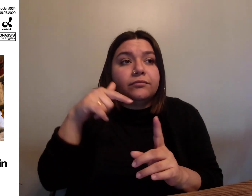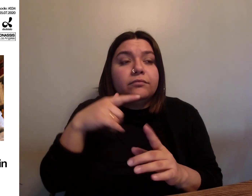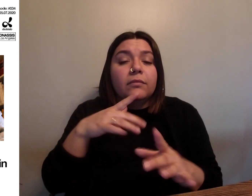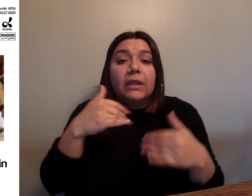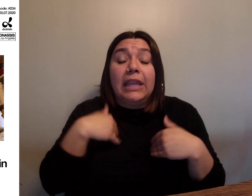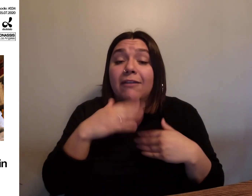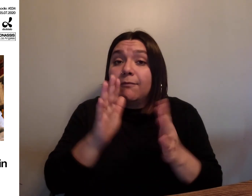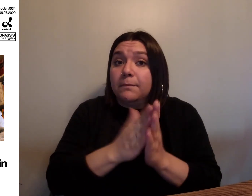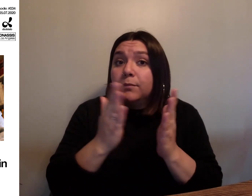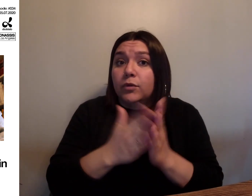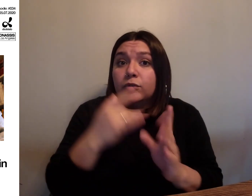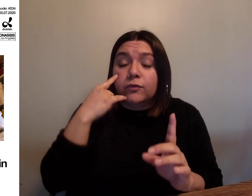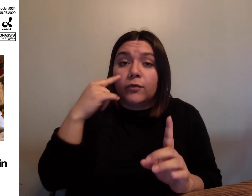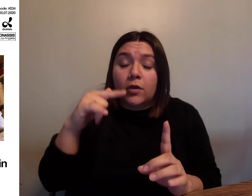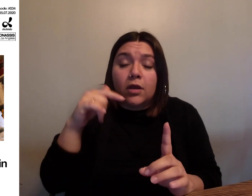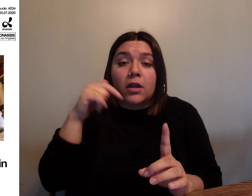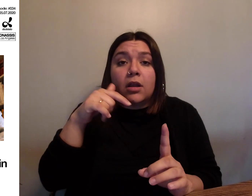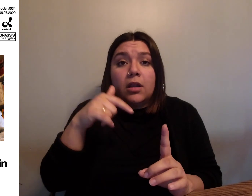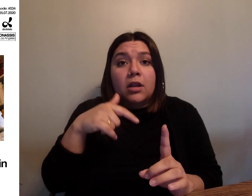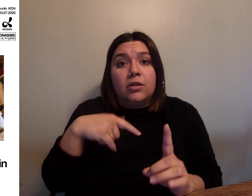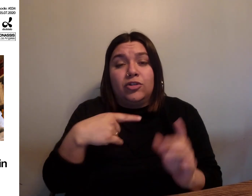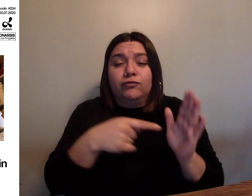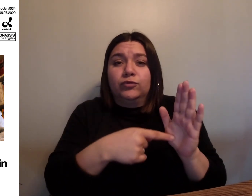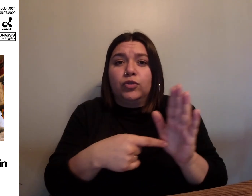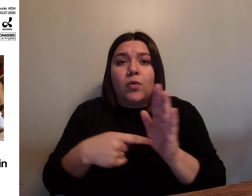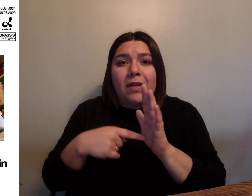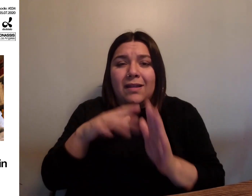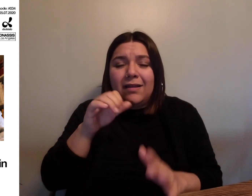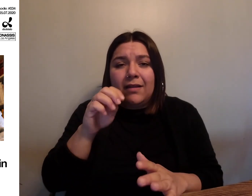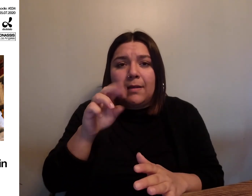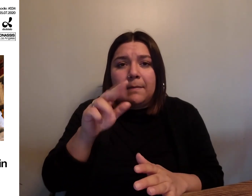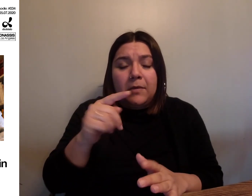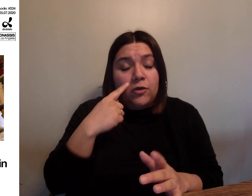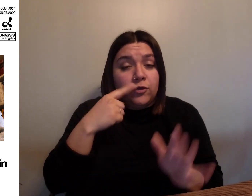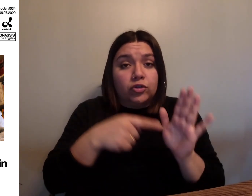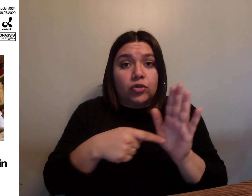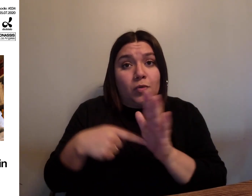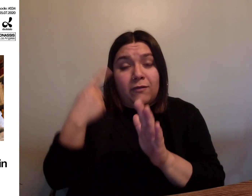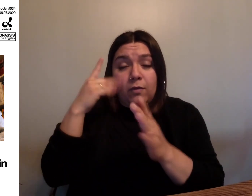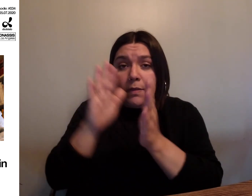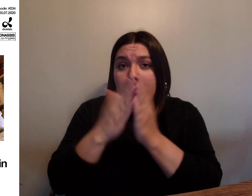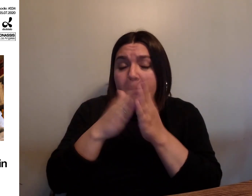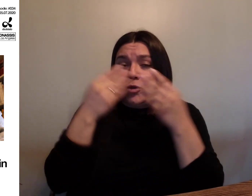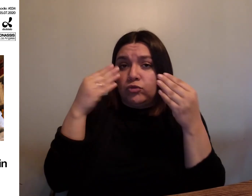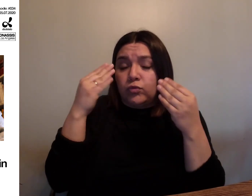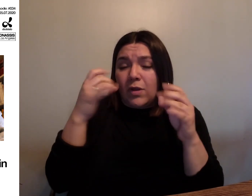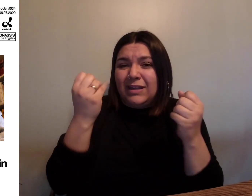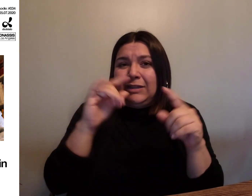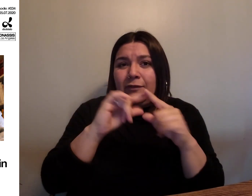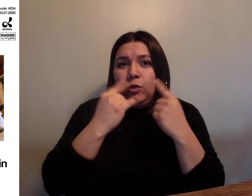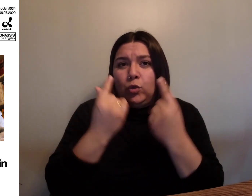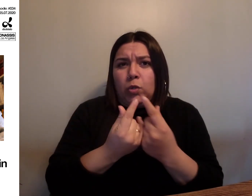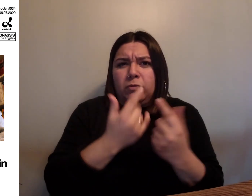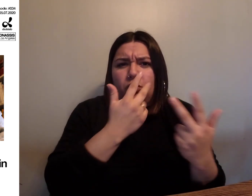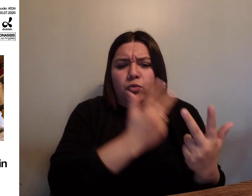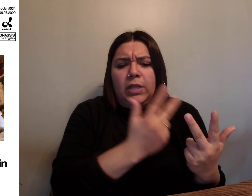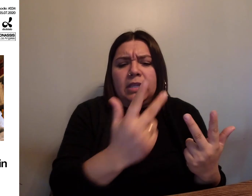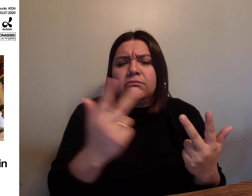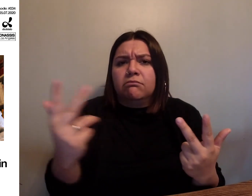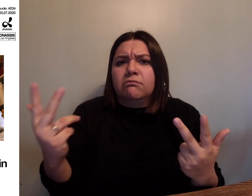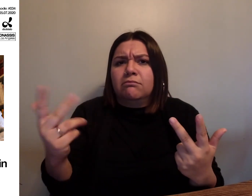there are the books of Bergotte exhibited in the bookstore in groups of